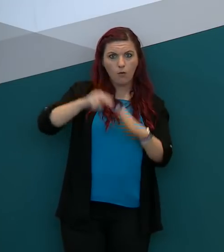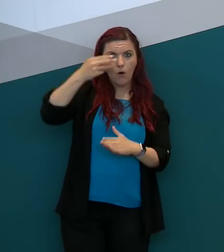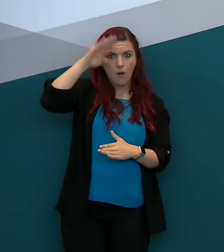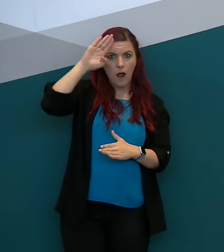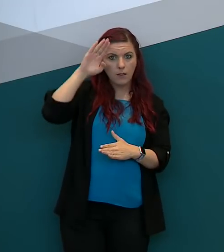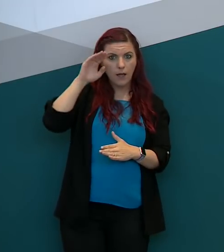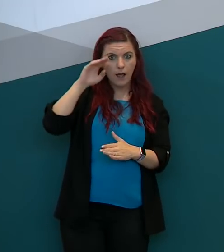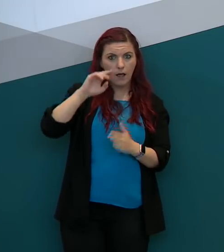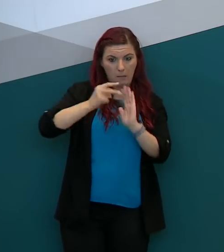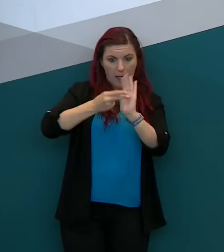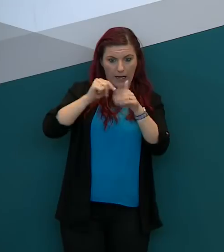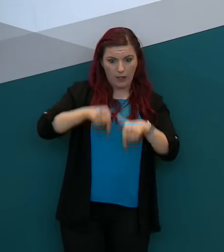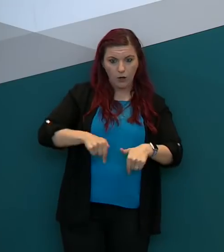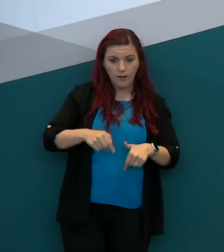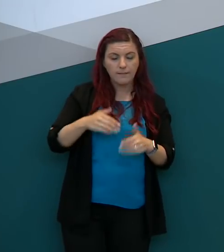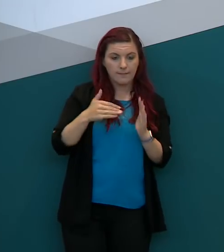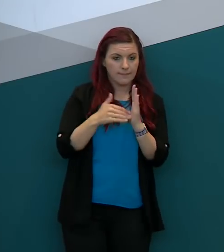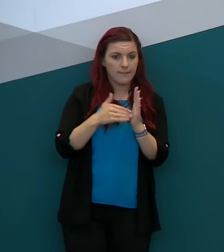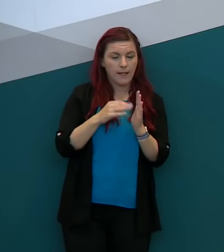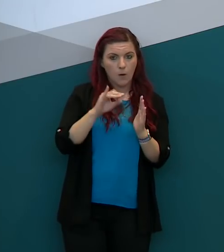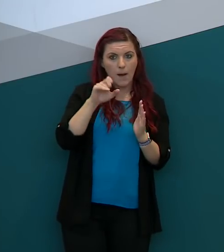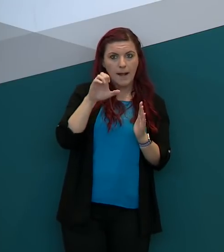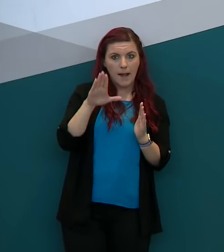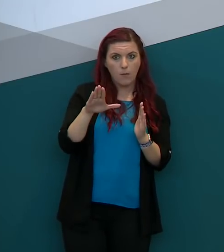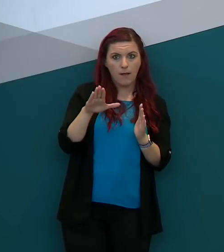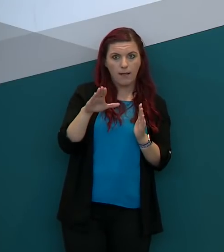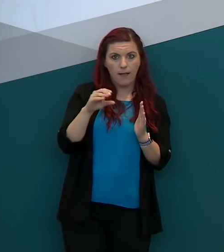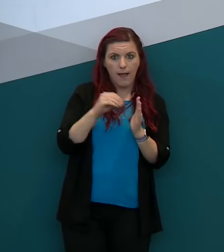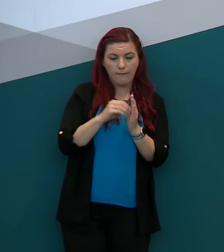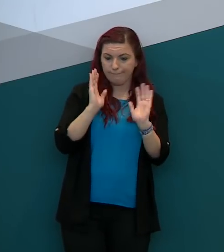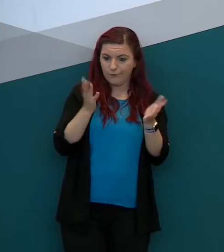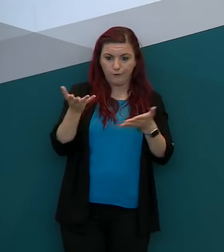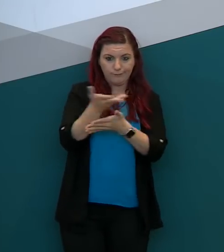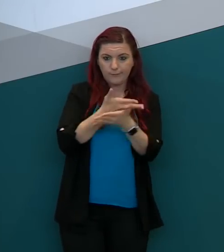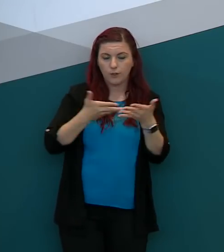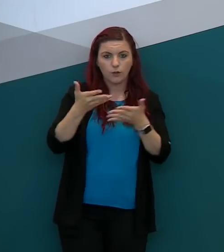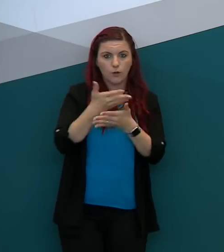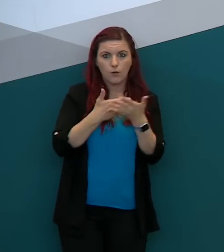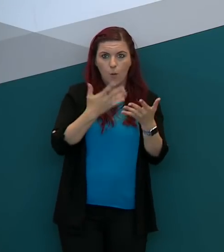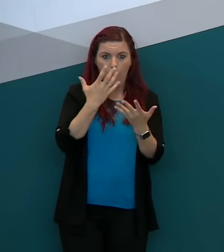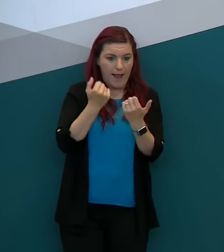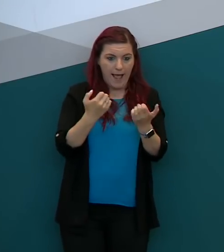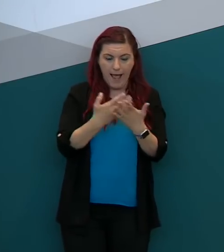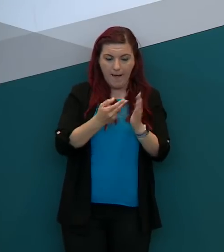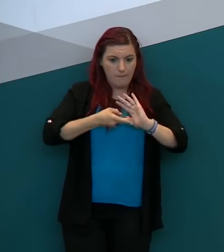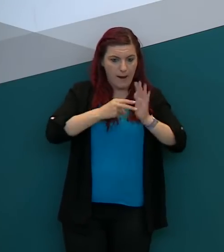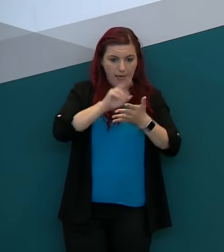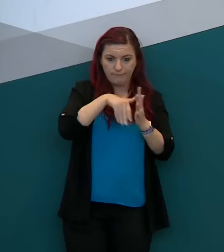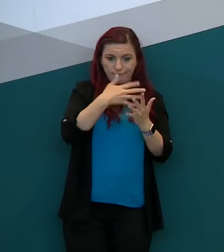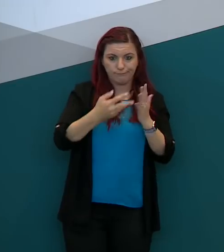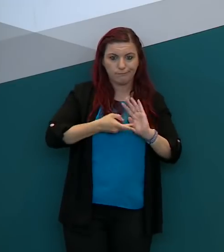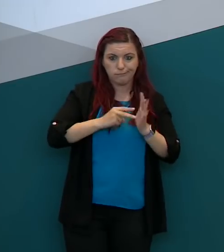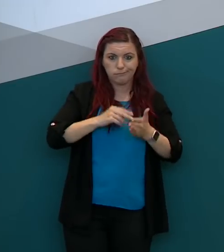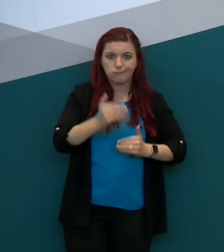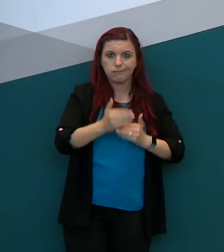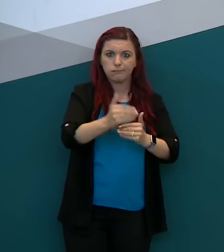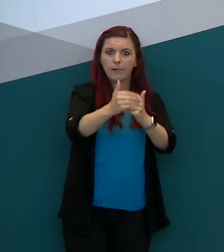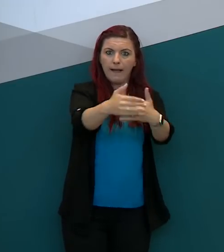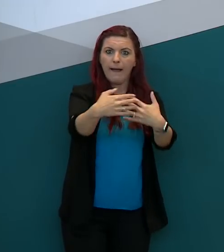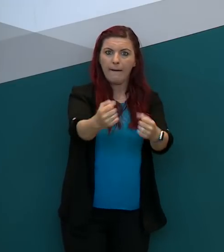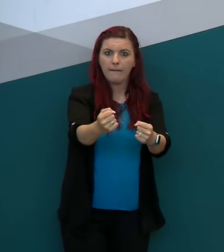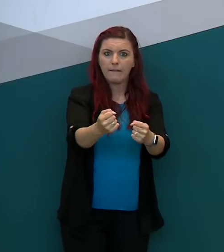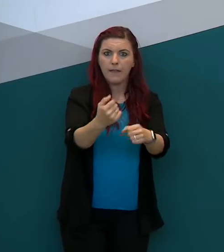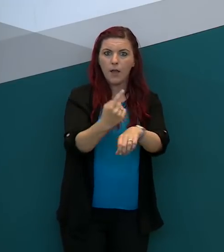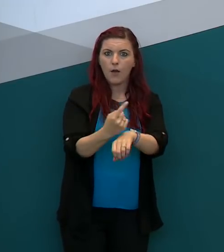on here? I share Gabriel's ambition, and we've a framework in place, an agreement that was